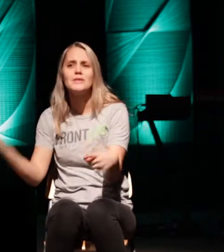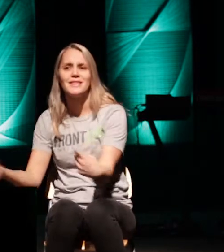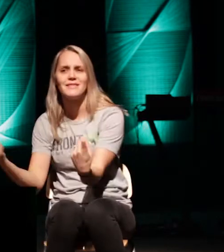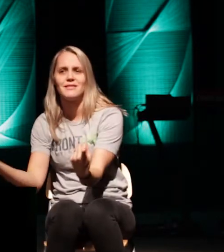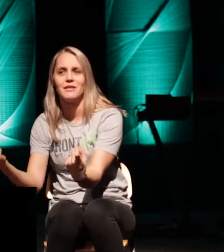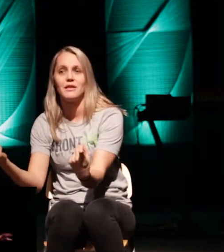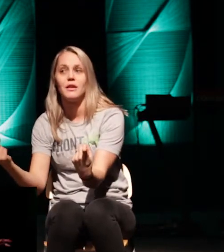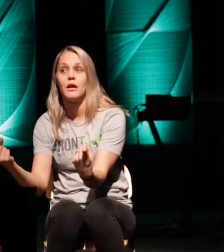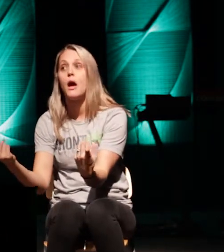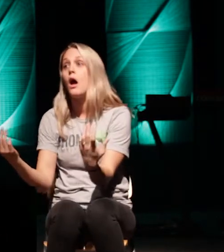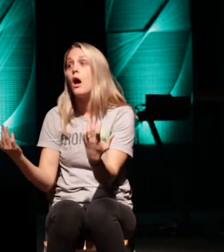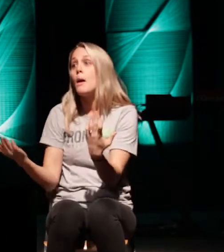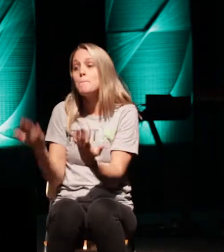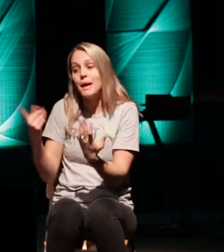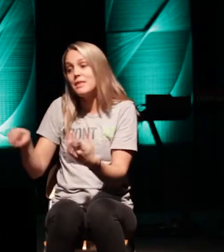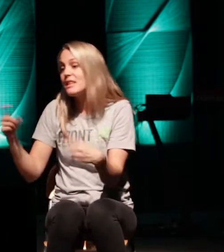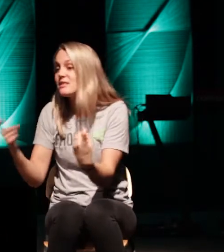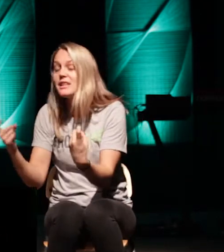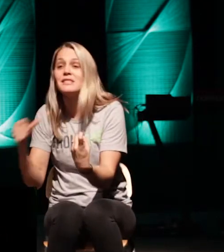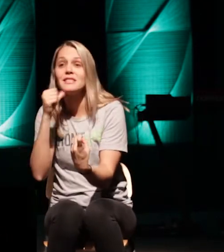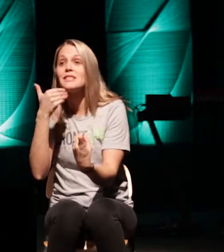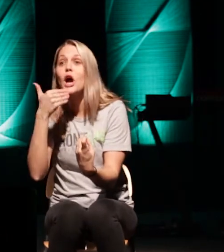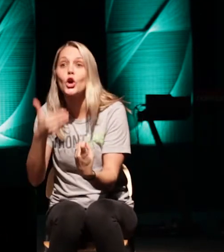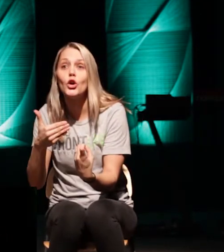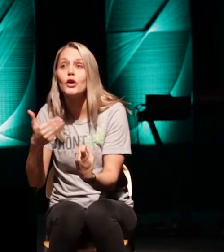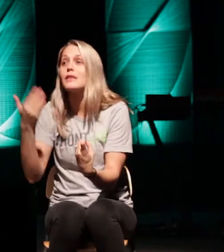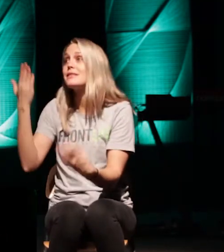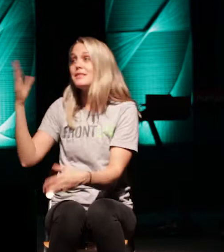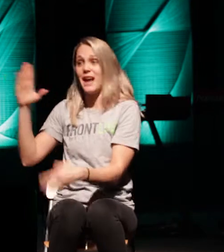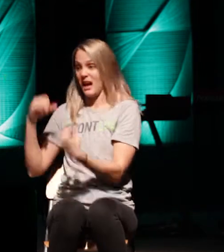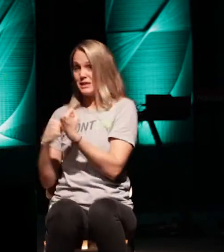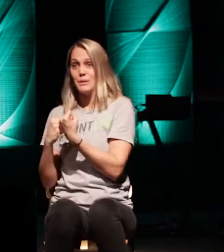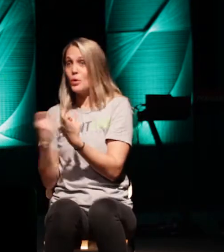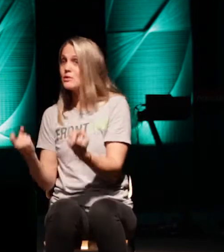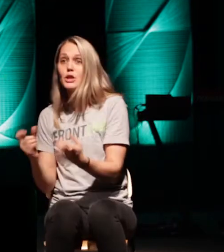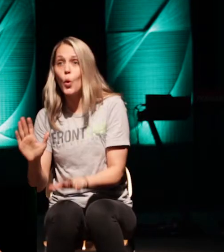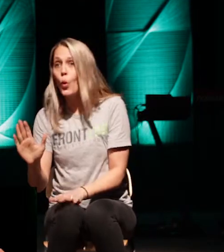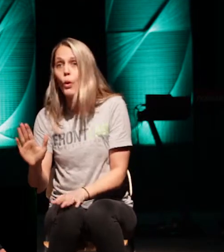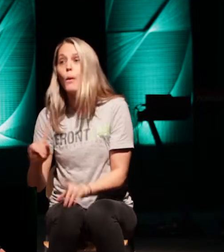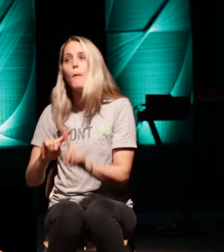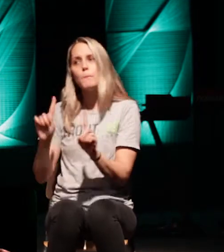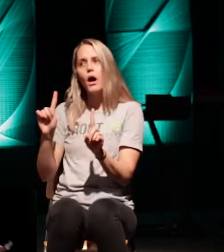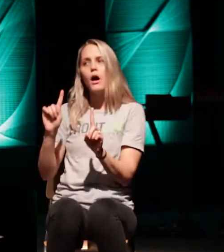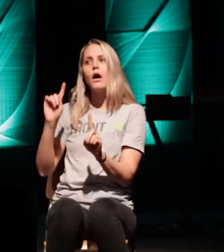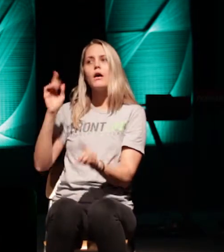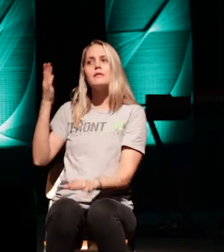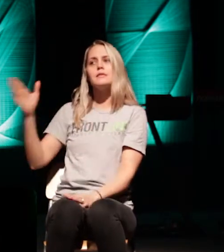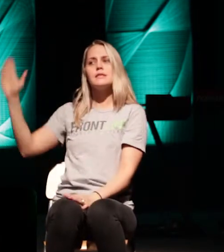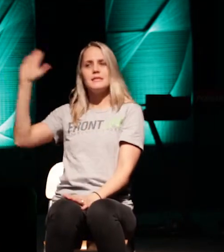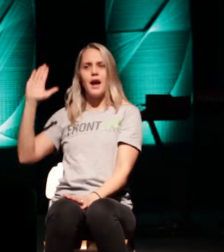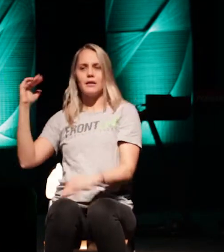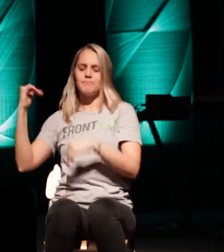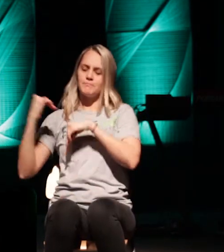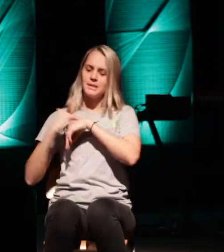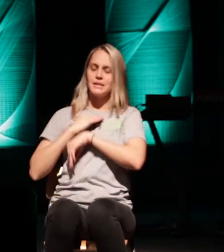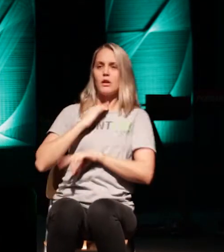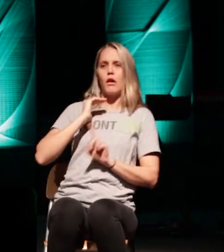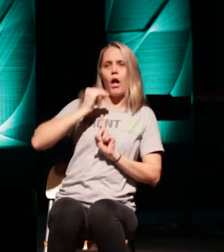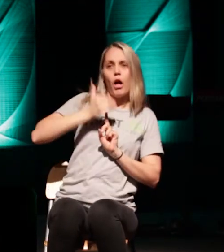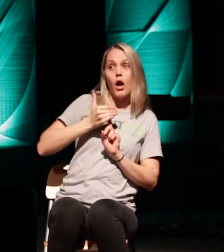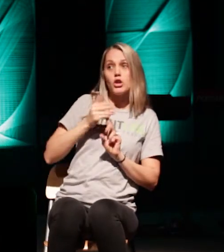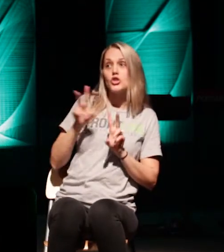sin and it's not good and God is against it, but God has not called us to the role of judge. He has called us to the role of, say it with